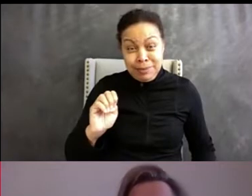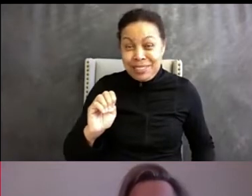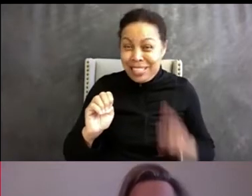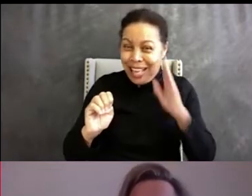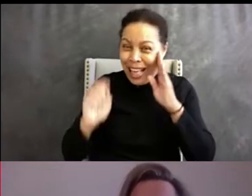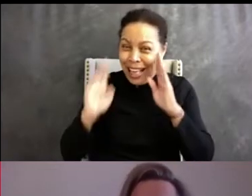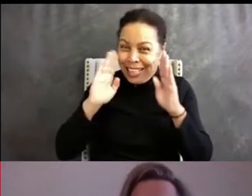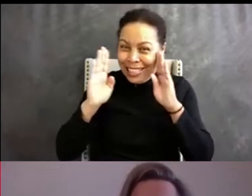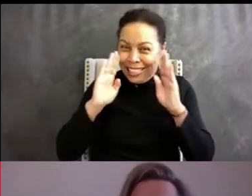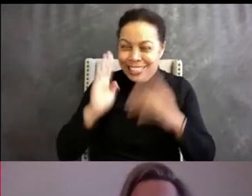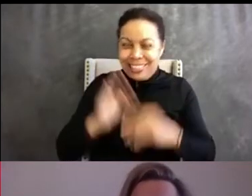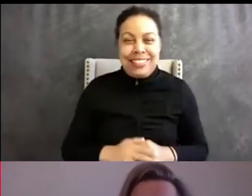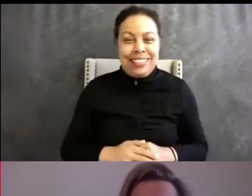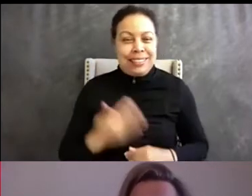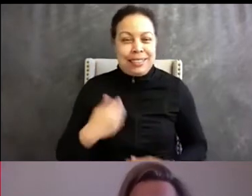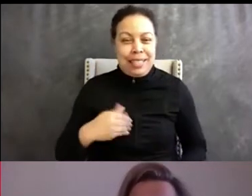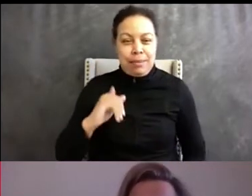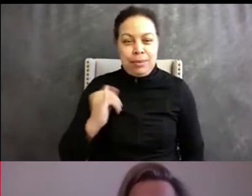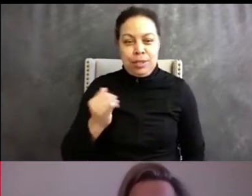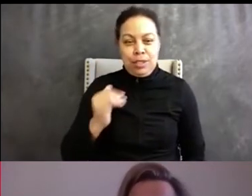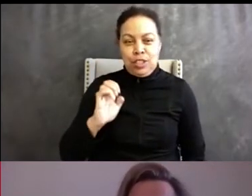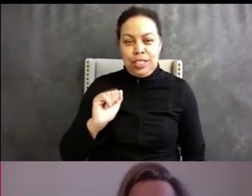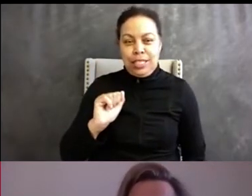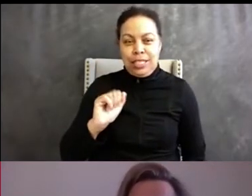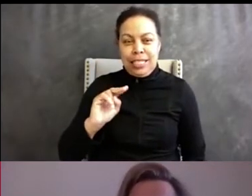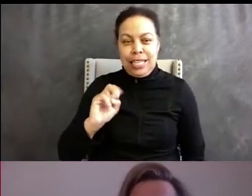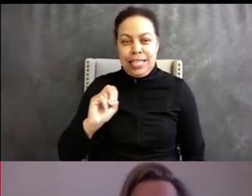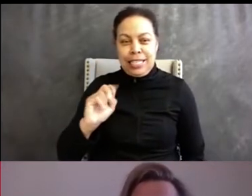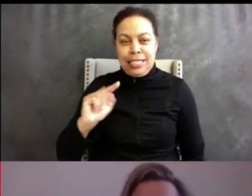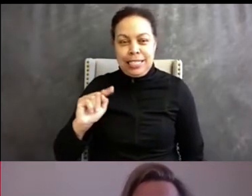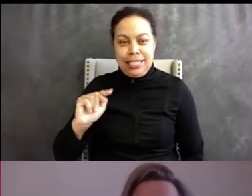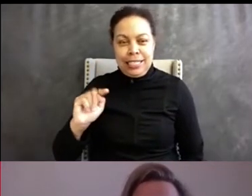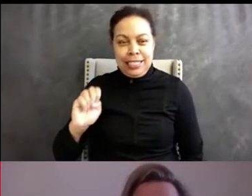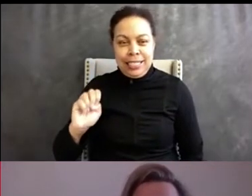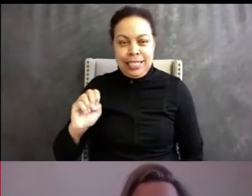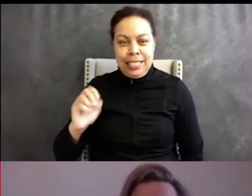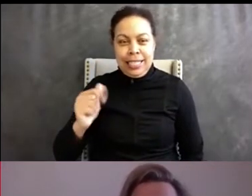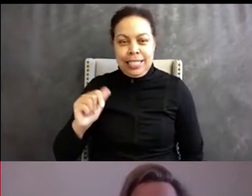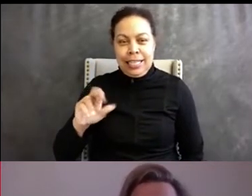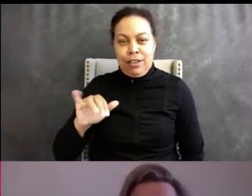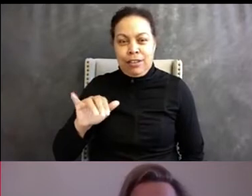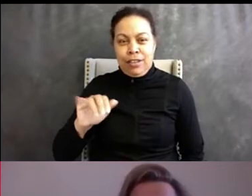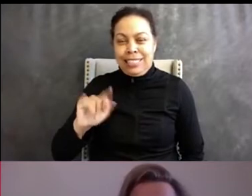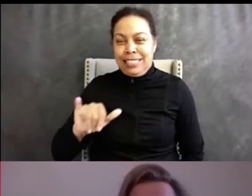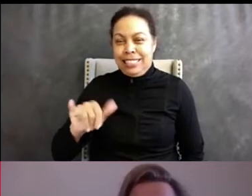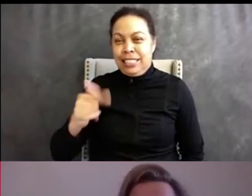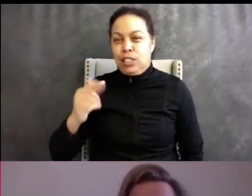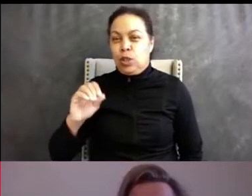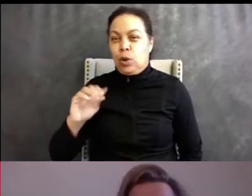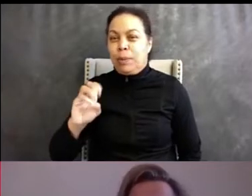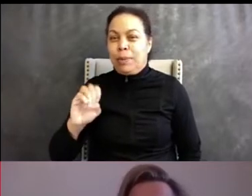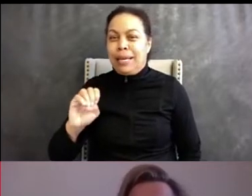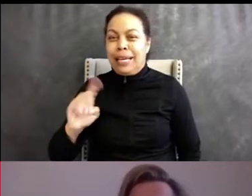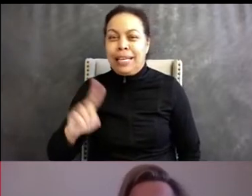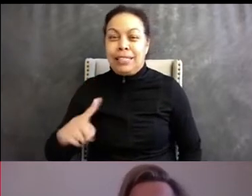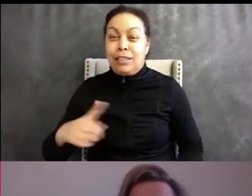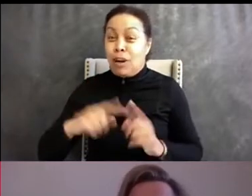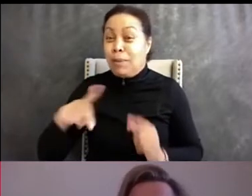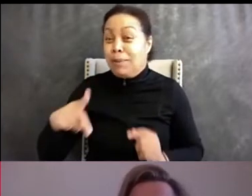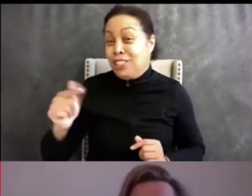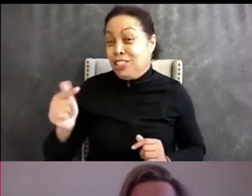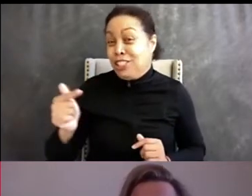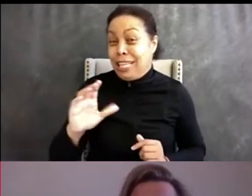Hi, I'm Jeanette Garrity Gomez, she, her, hers. I'm from Prince George's County too, so